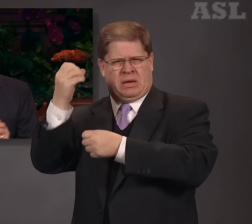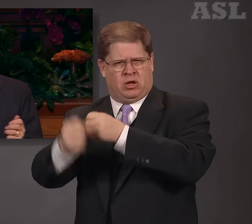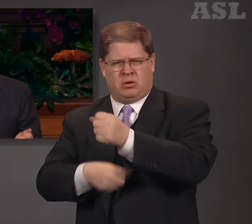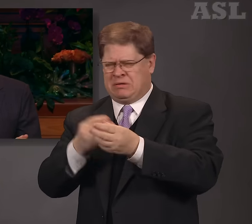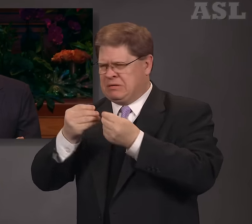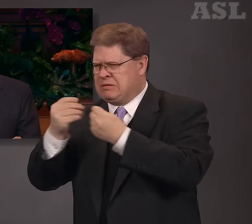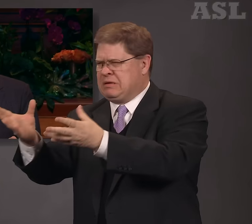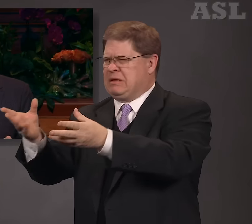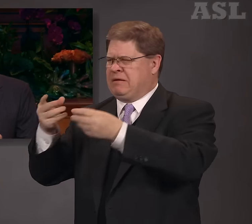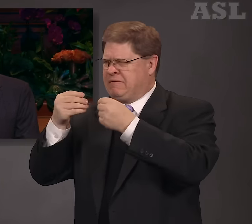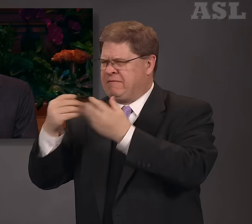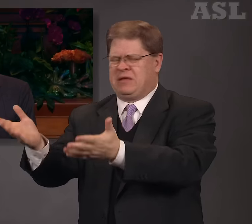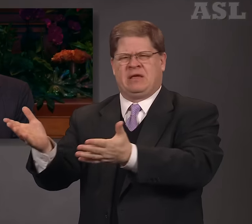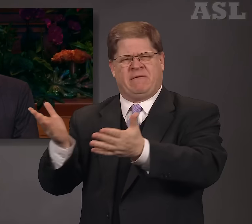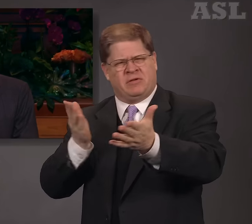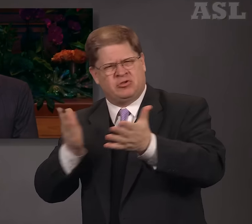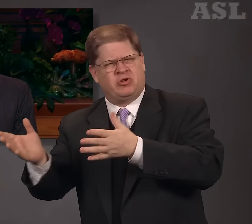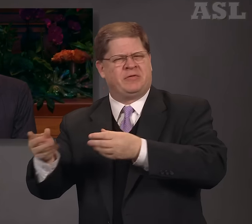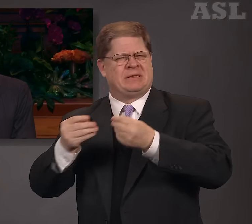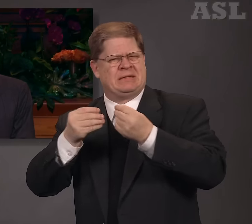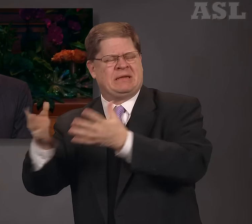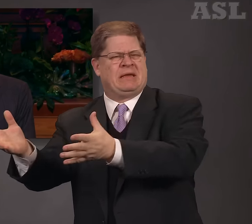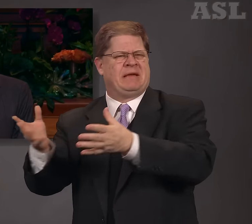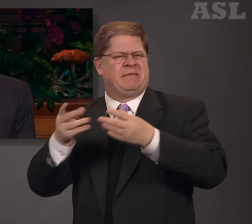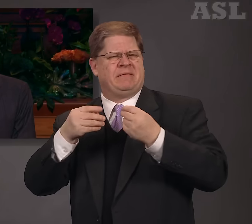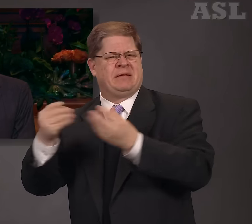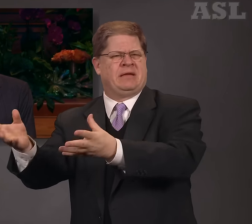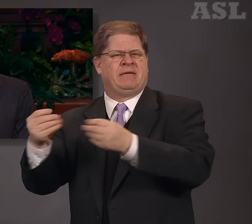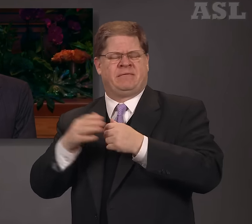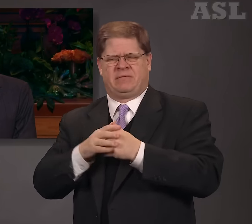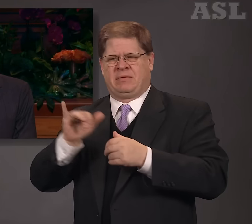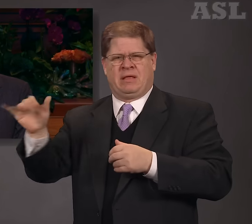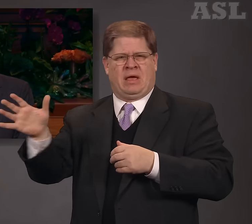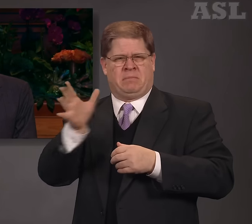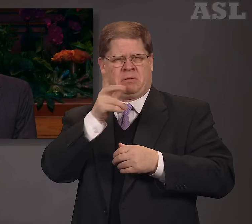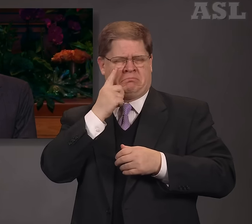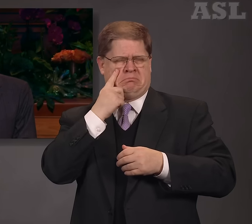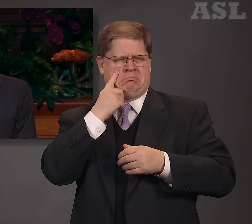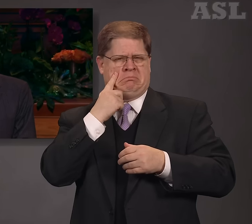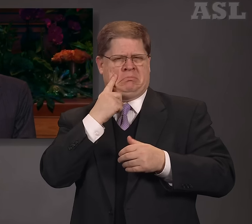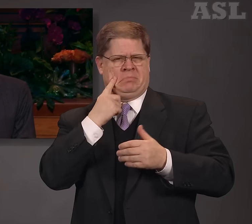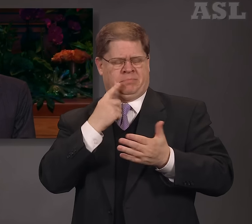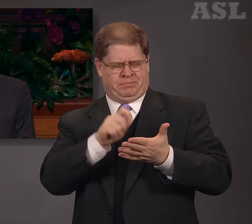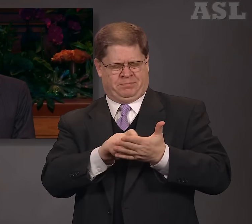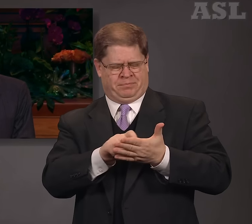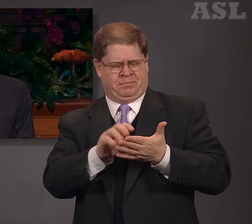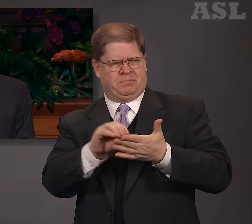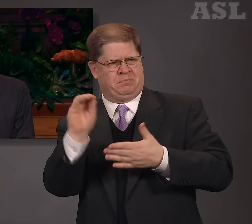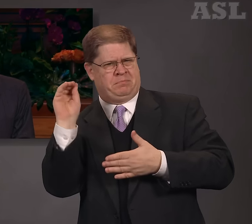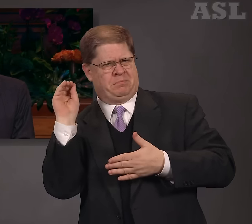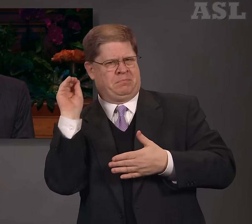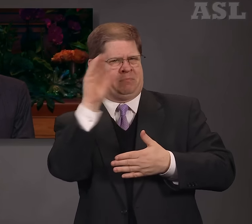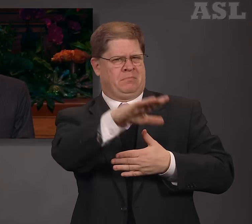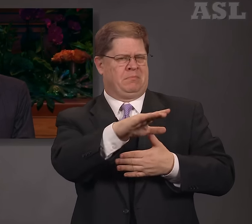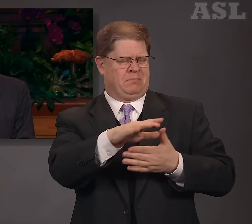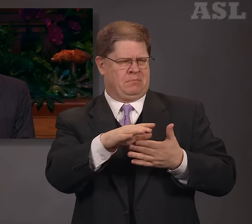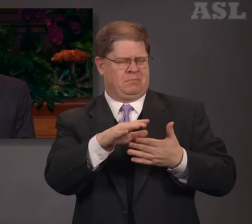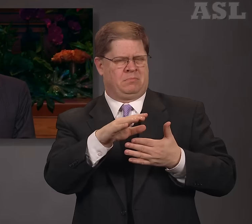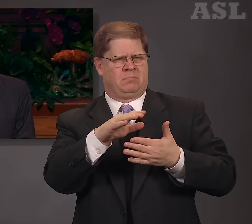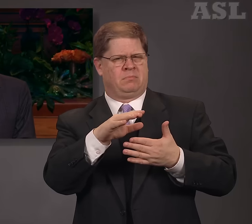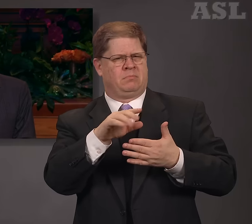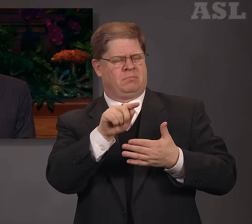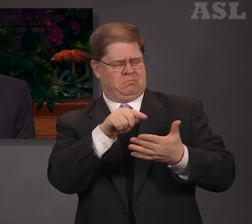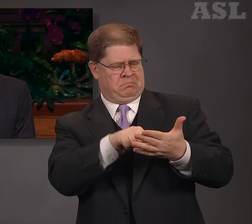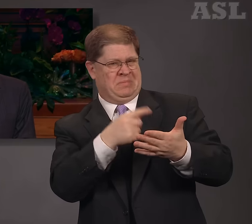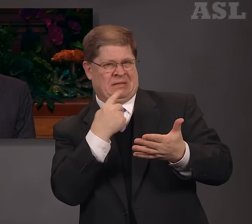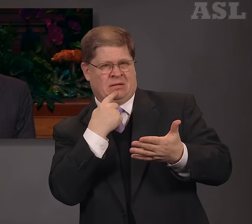of temporal and spiritual ministering to this family. This thankful mother later wrote of her